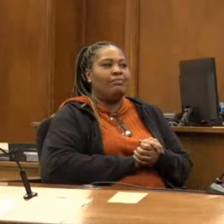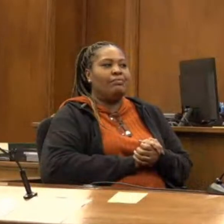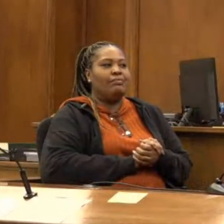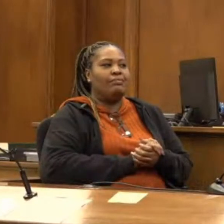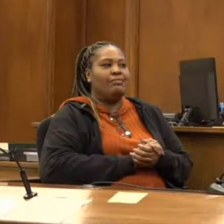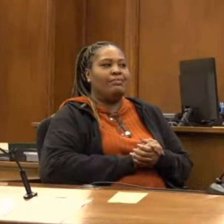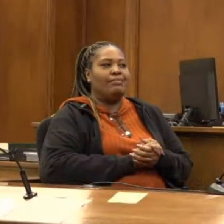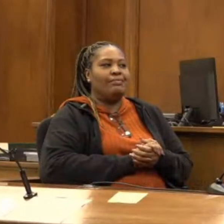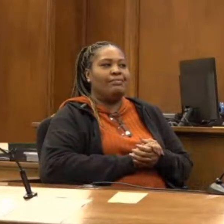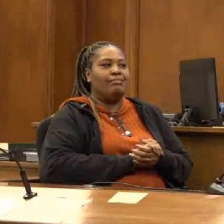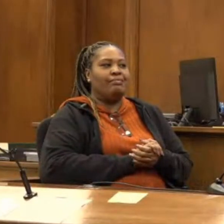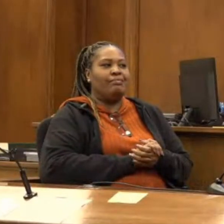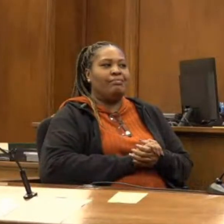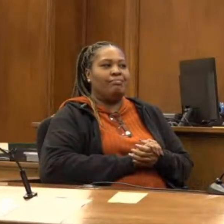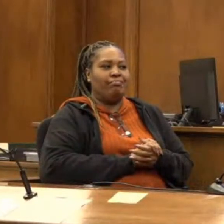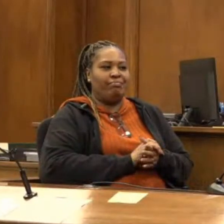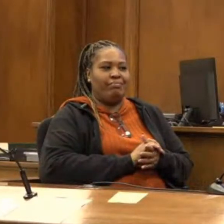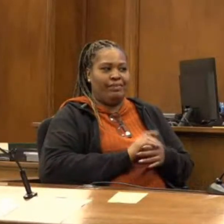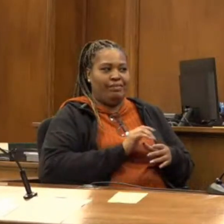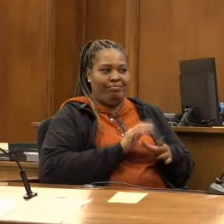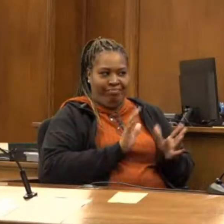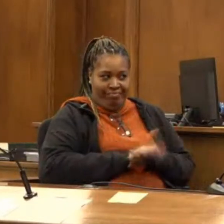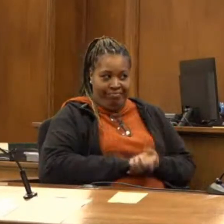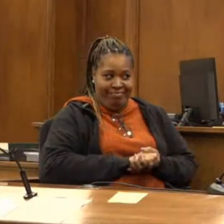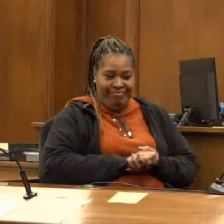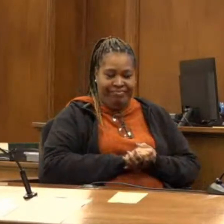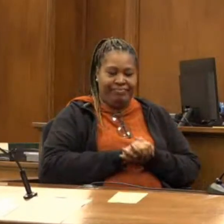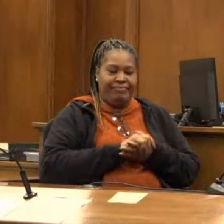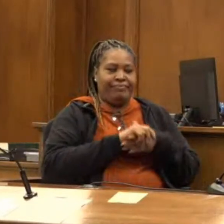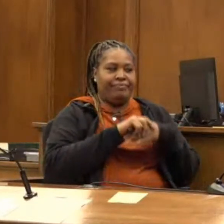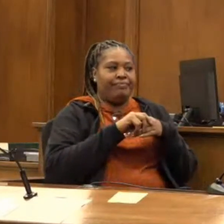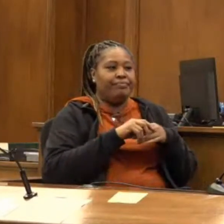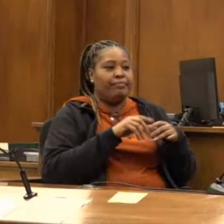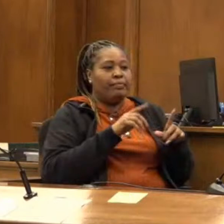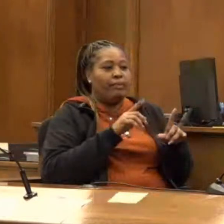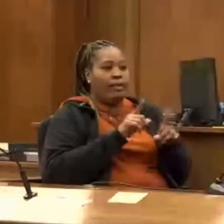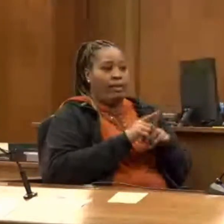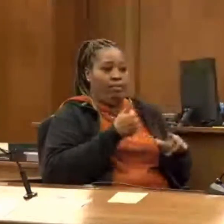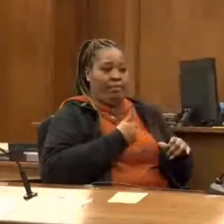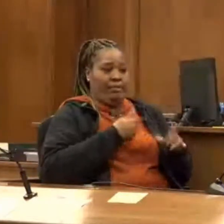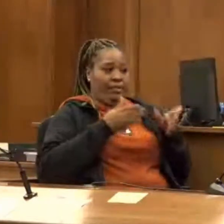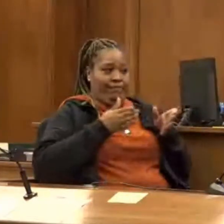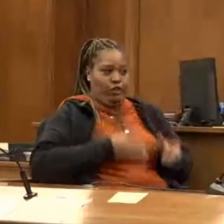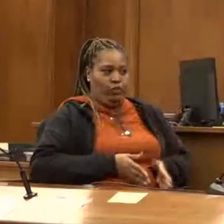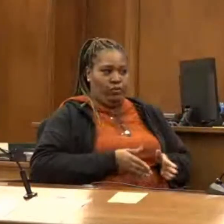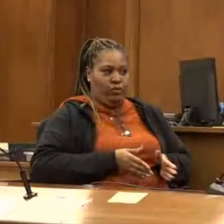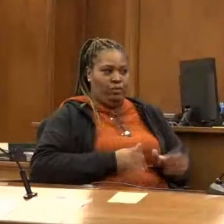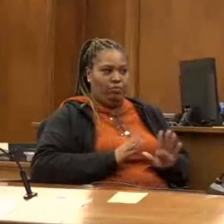And this consecutive process of interpreting is not familiar to me.